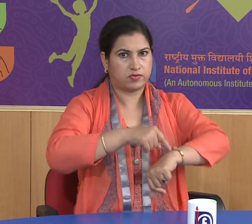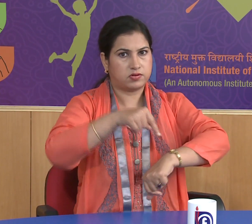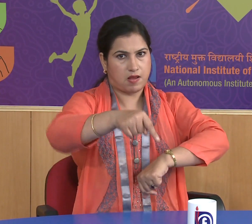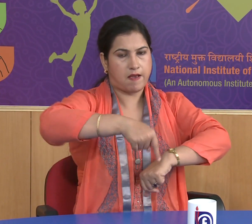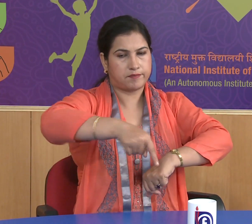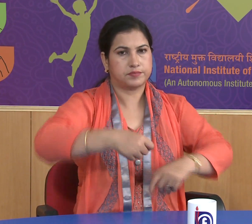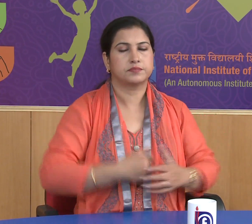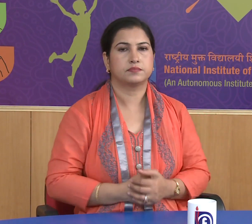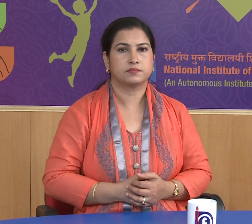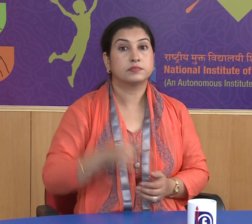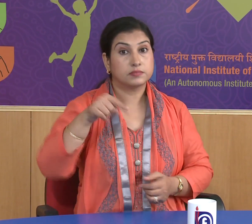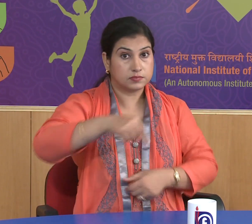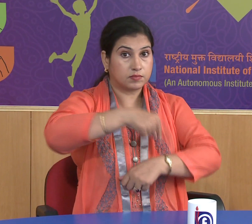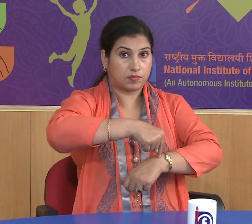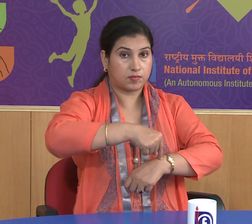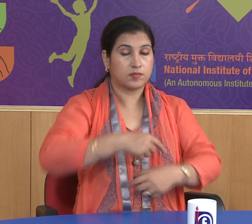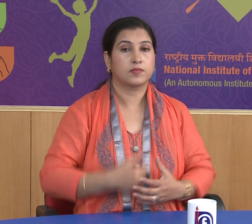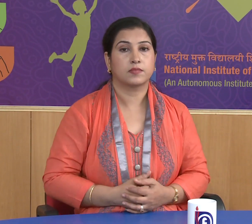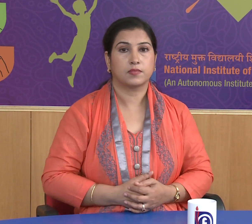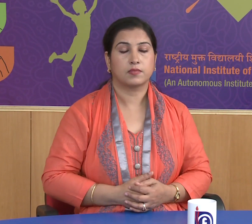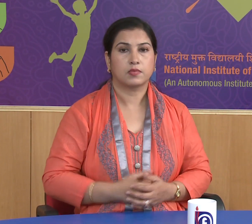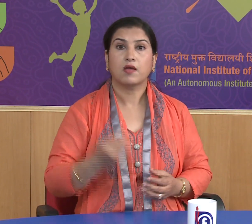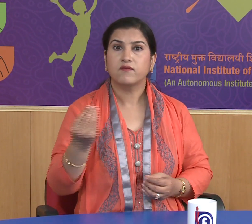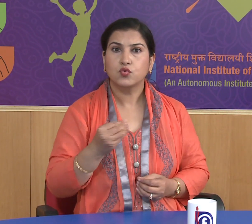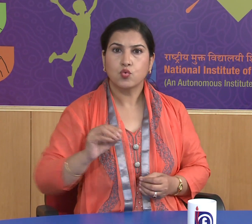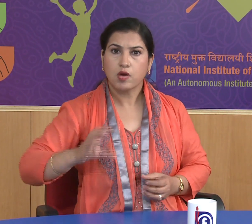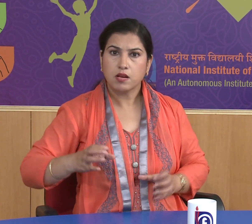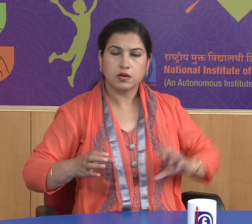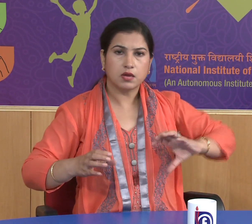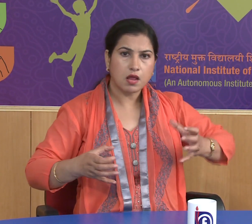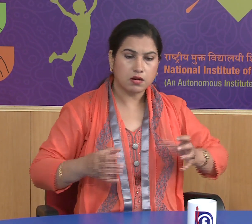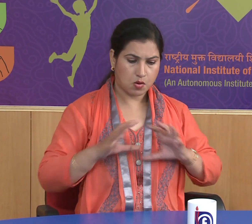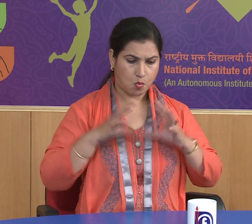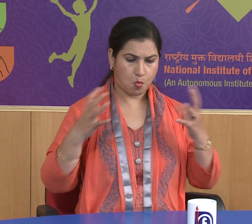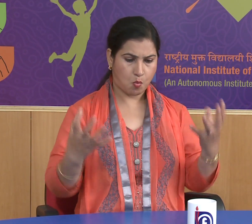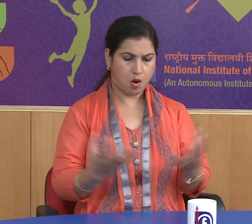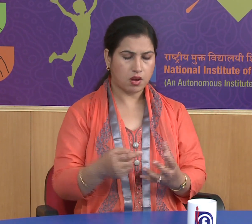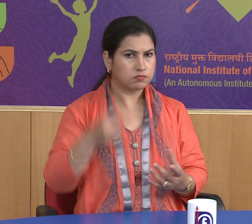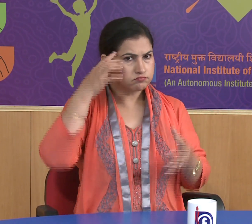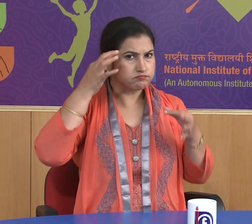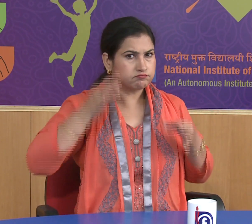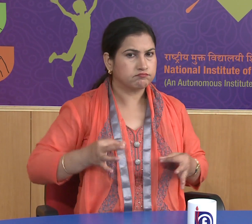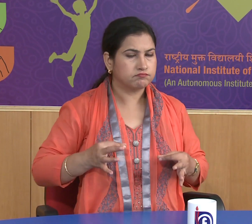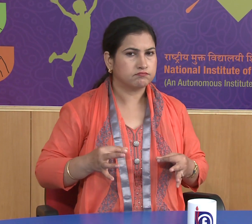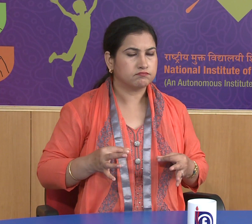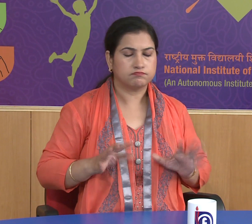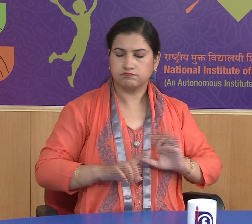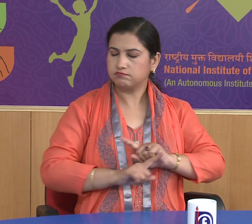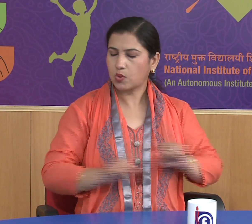In such time, few countries of the world decided not to join